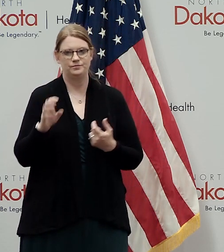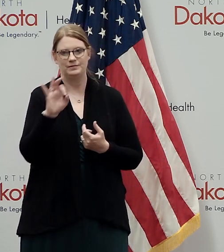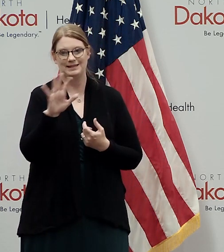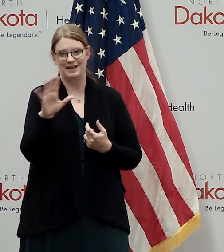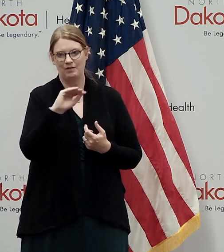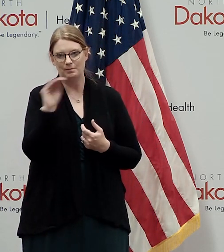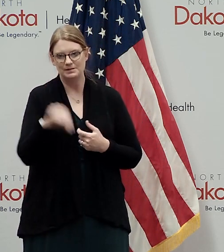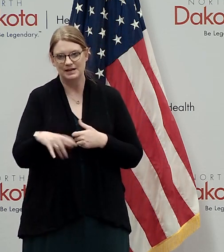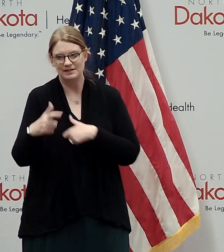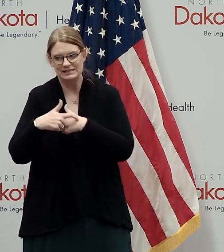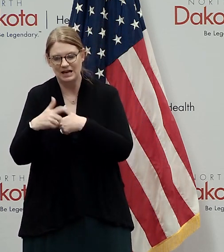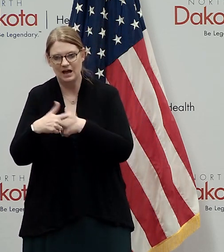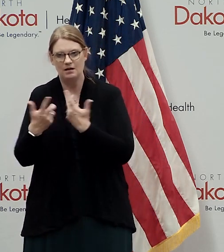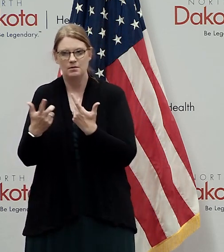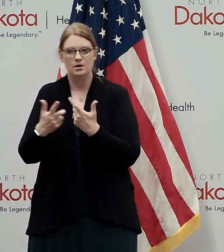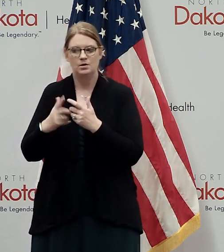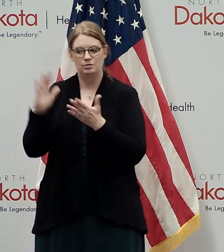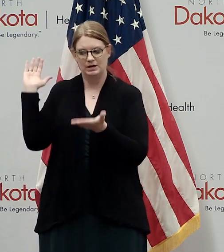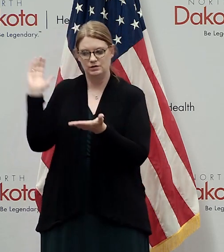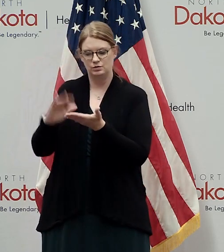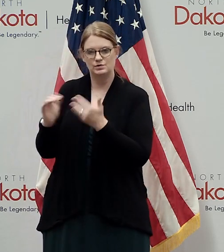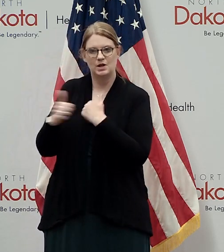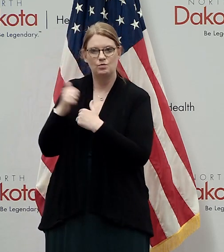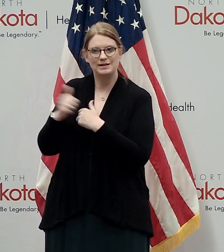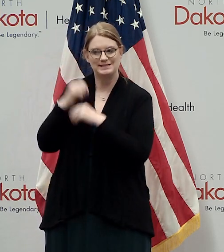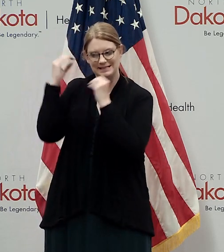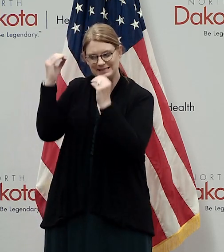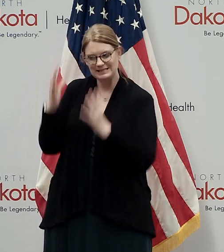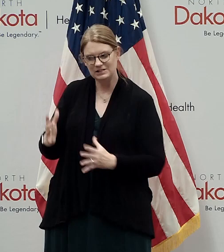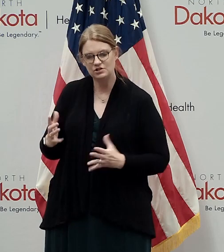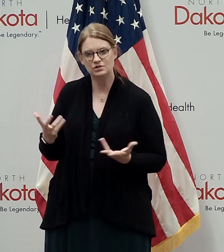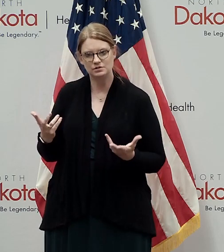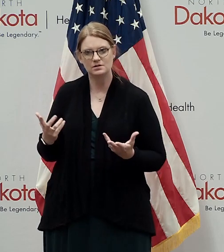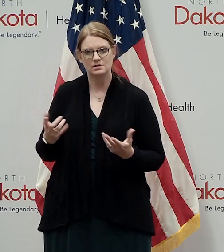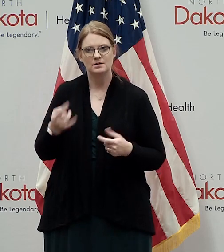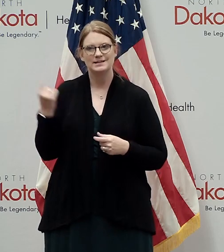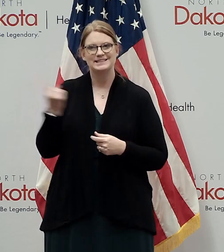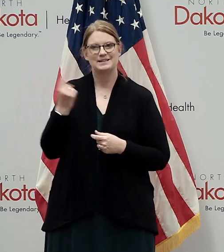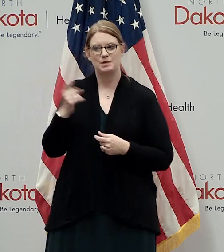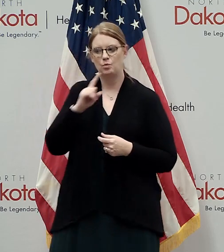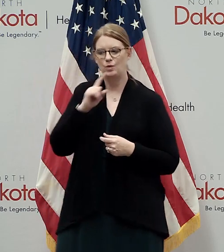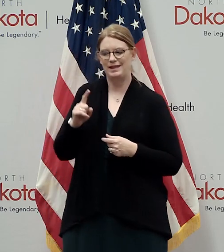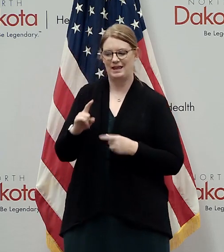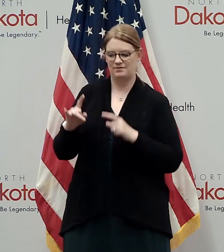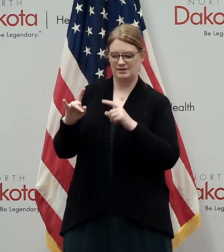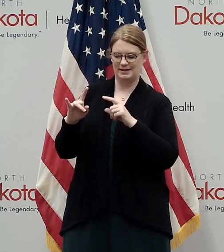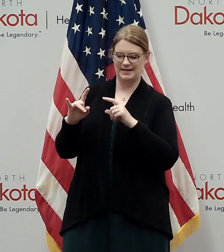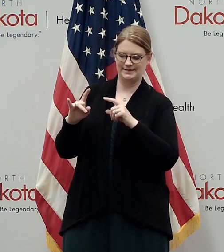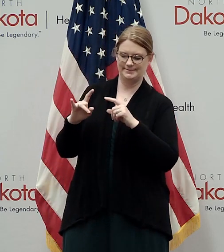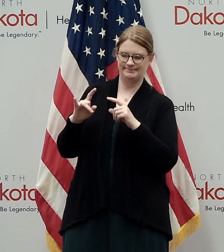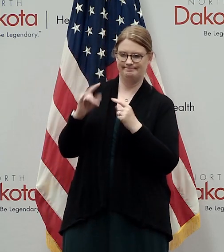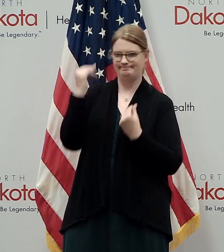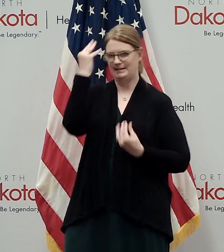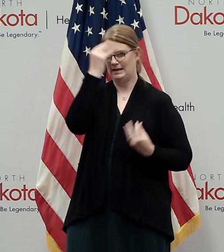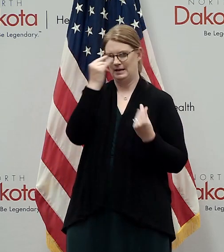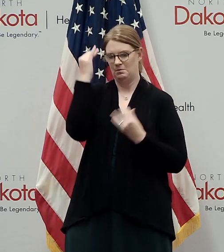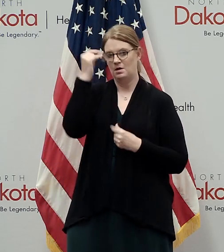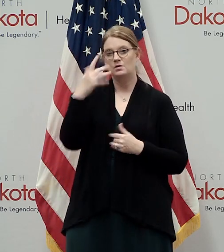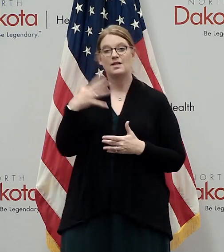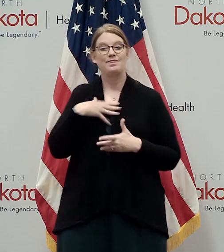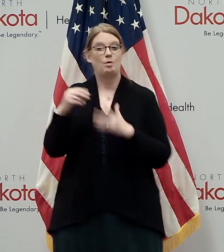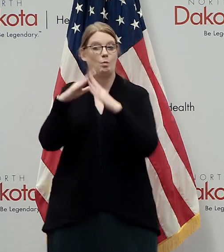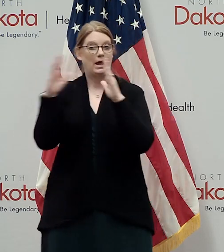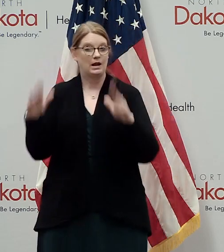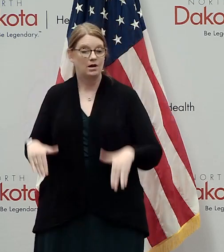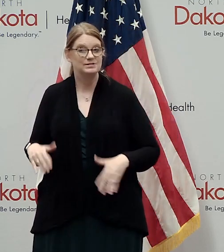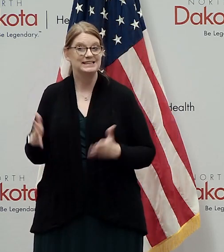95% of the time, and we can reduce the risk for teachers by eliminating 95% of the risk, then it's something we have to look at. So the White House is certainly encouraging back